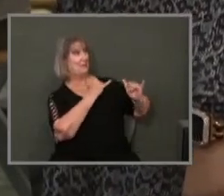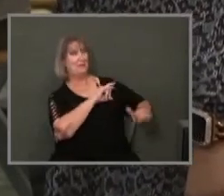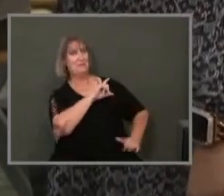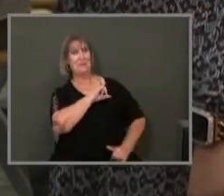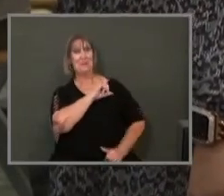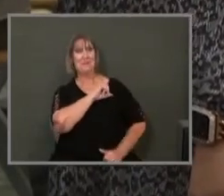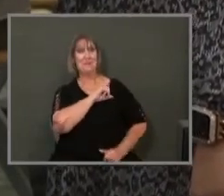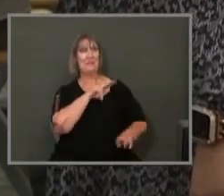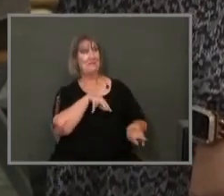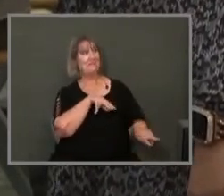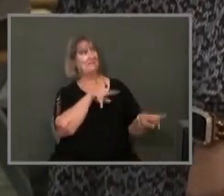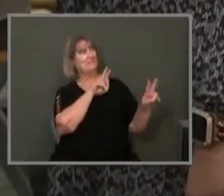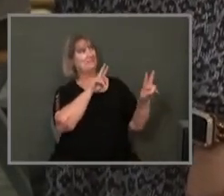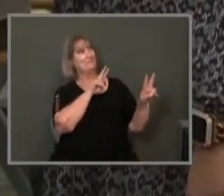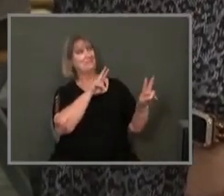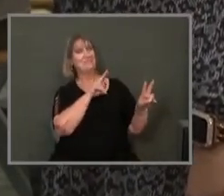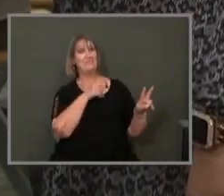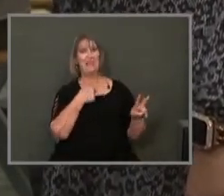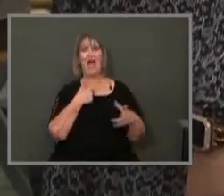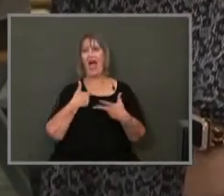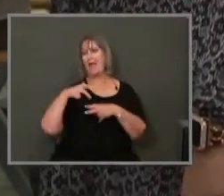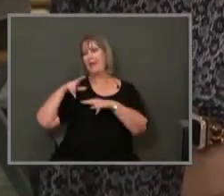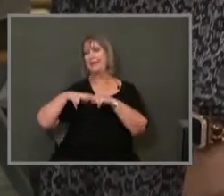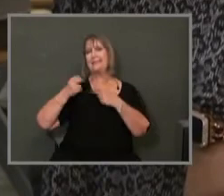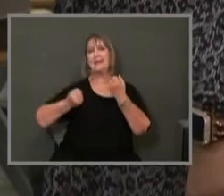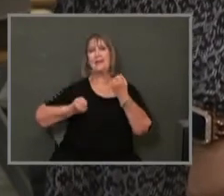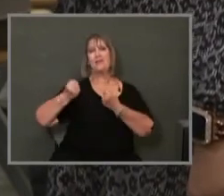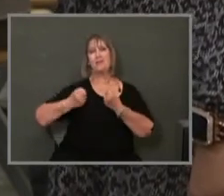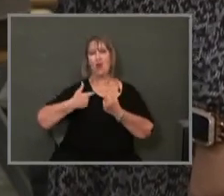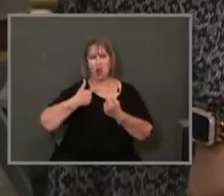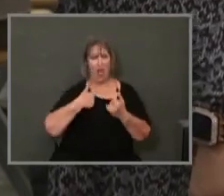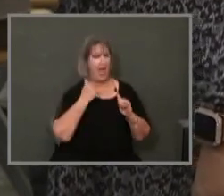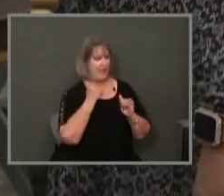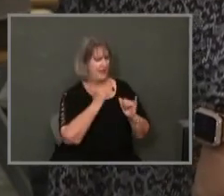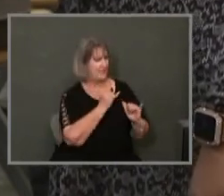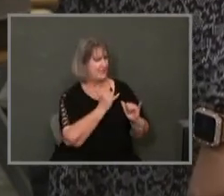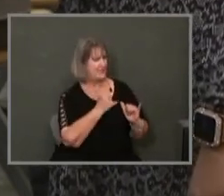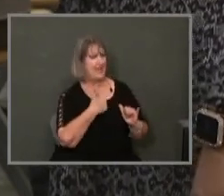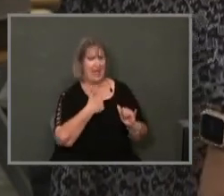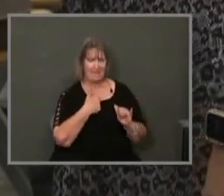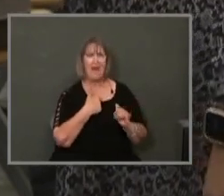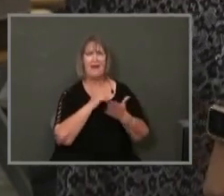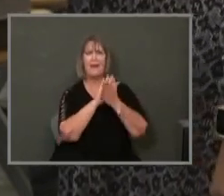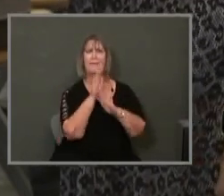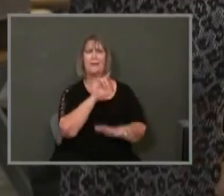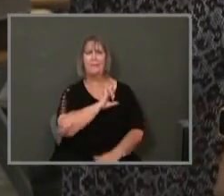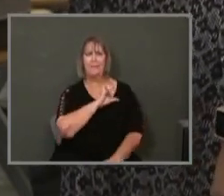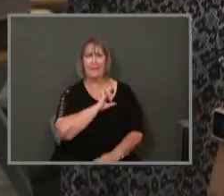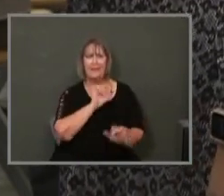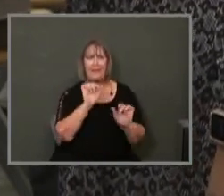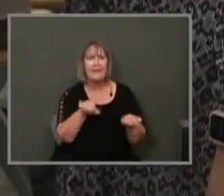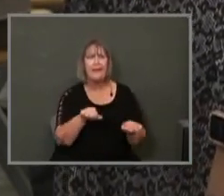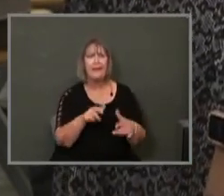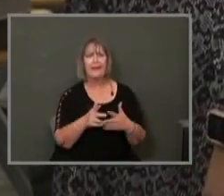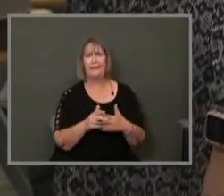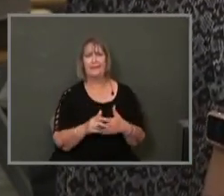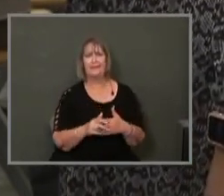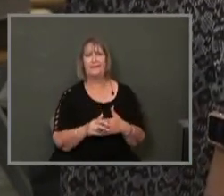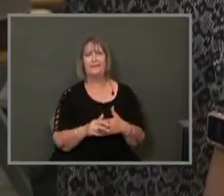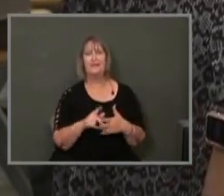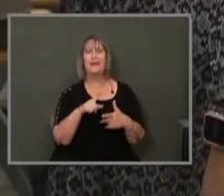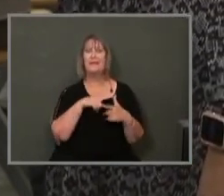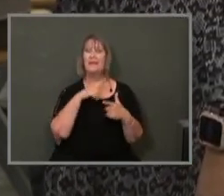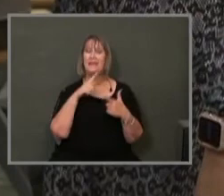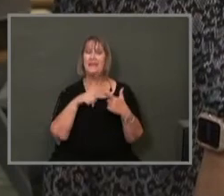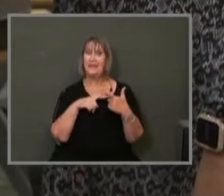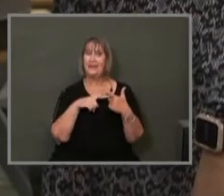officers and see that, hey, I can sit in the car. I can do what they do. and I can be there like they are. To then be able to go